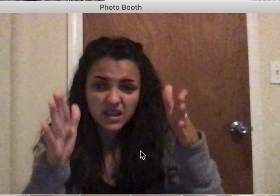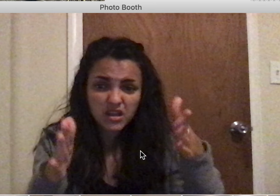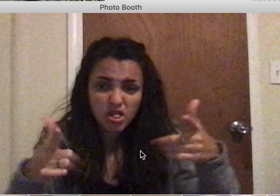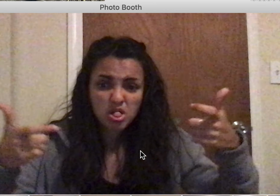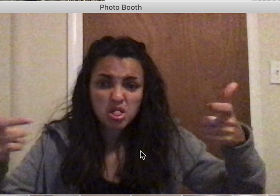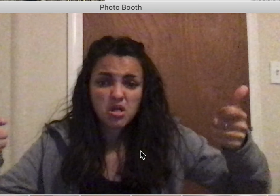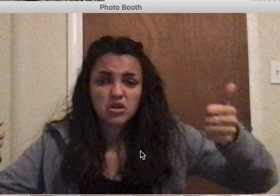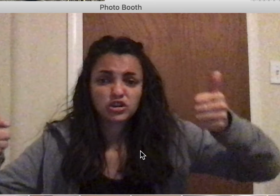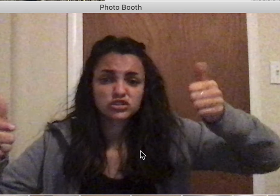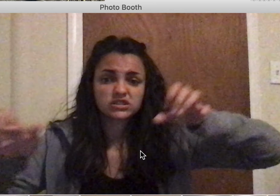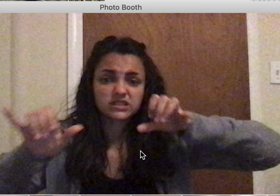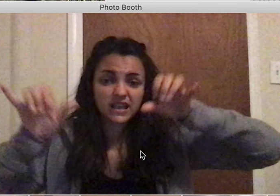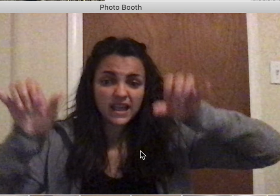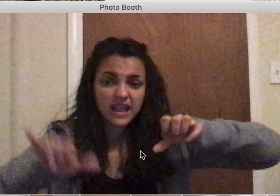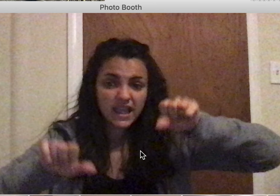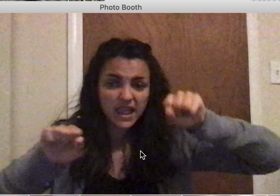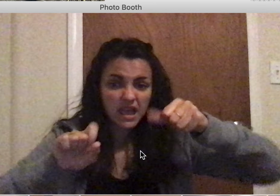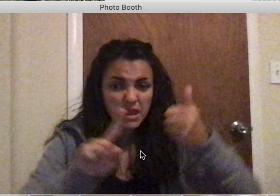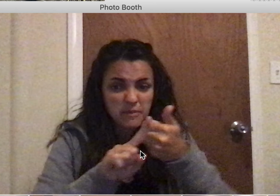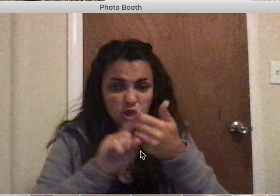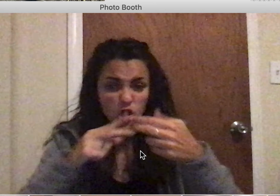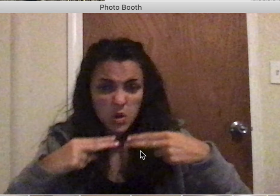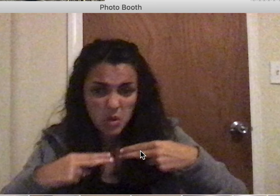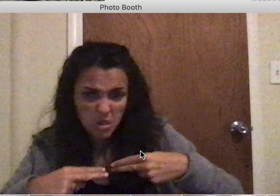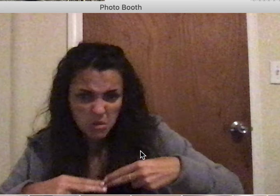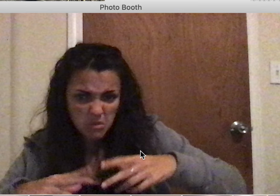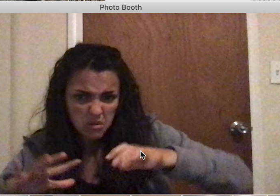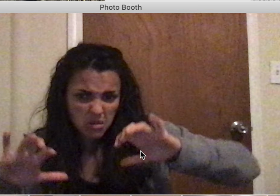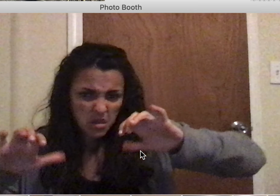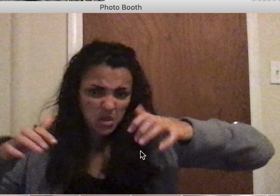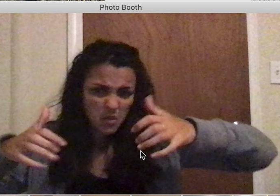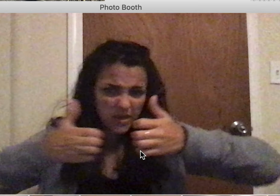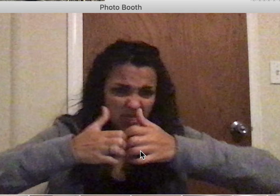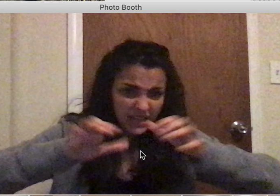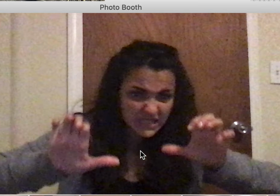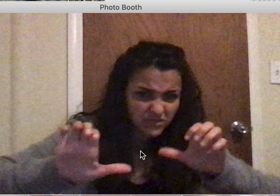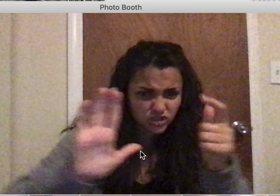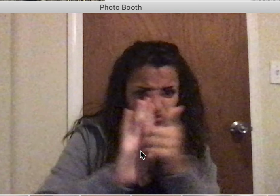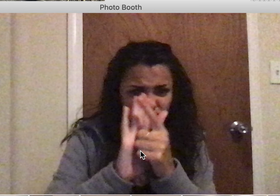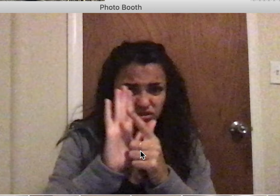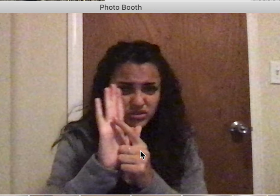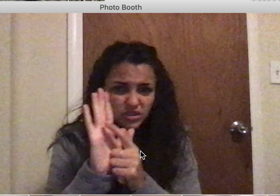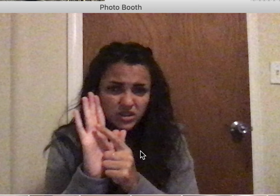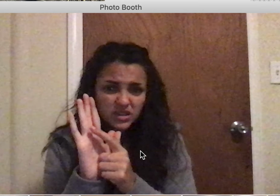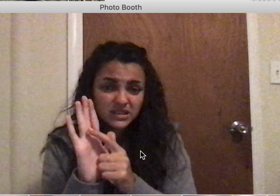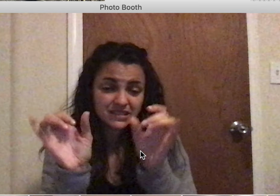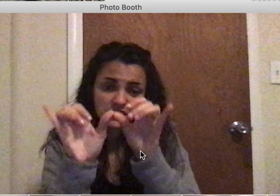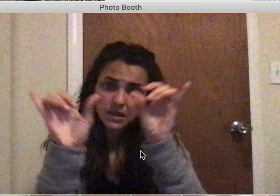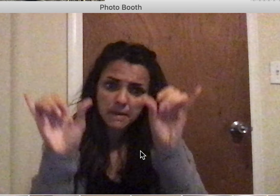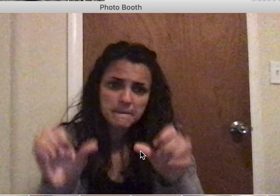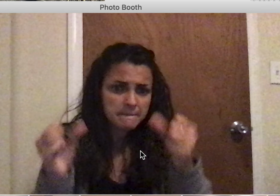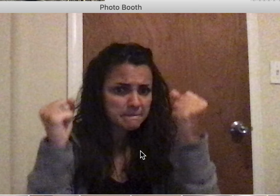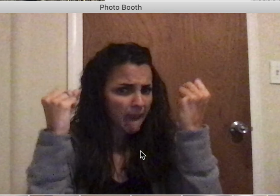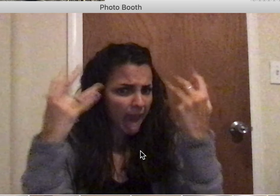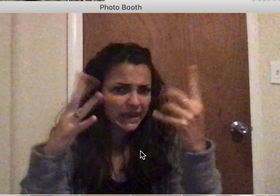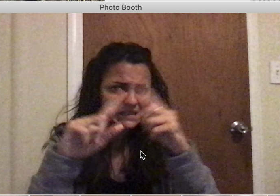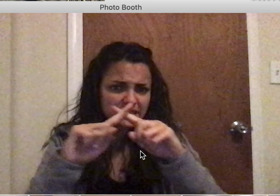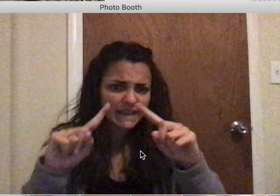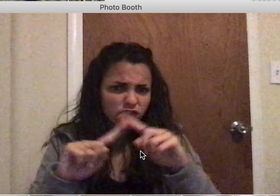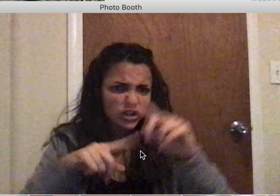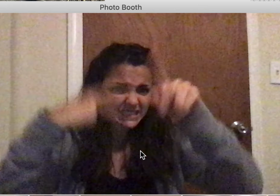laws. So systems come in many different categories. They could be very large systems or